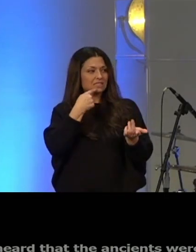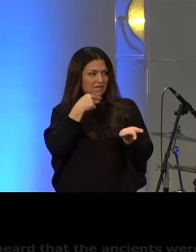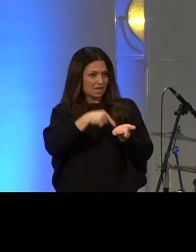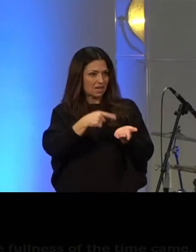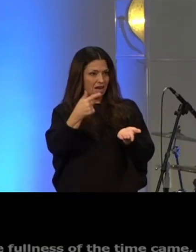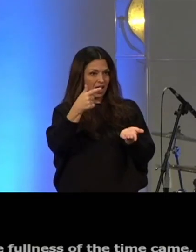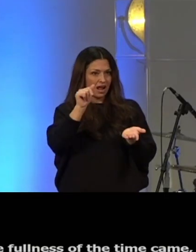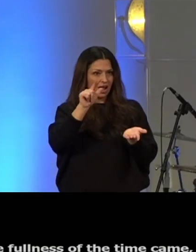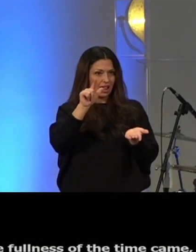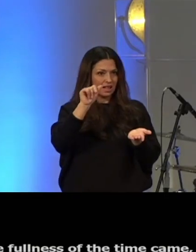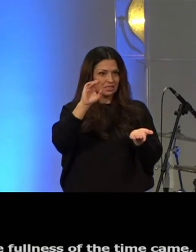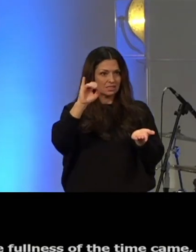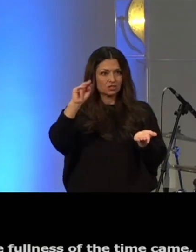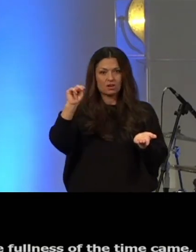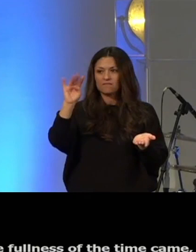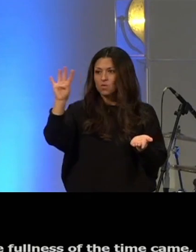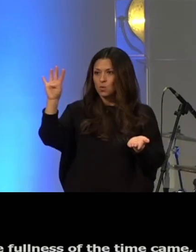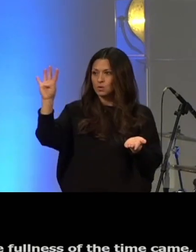4.